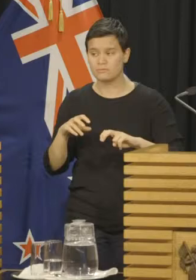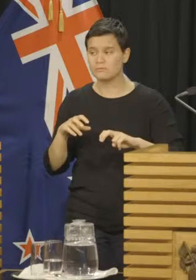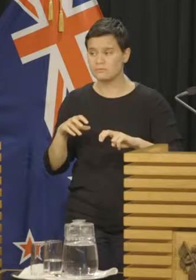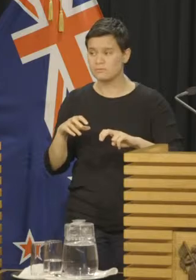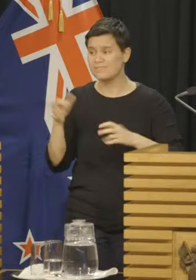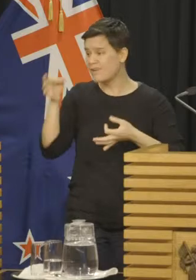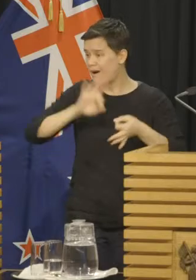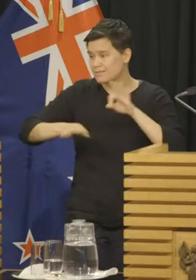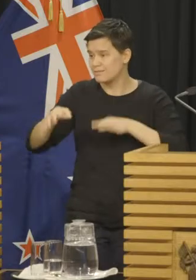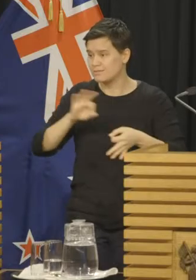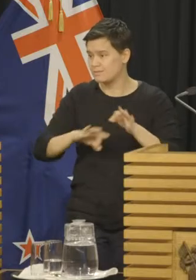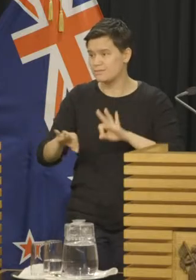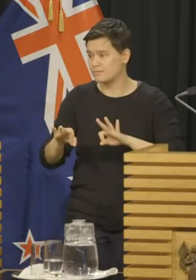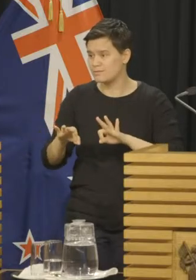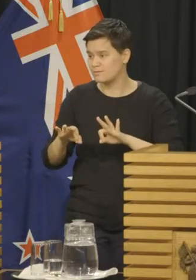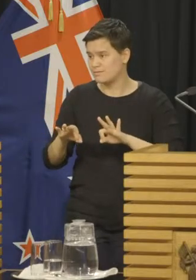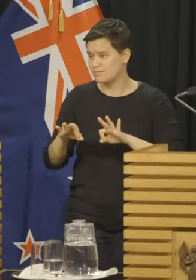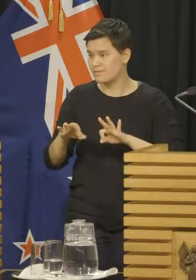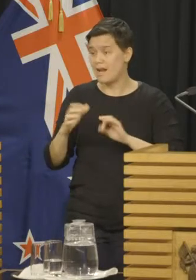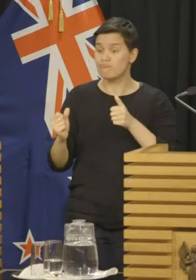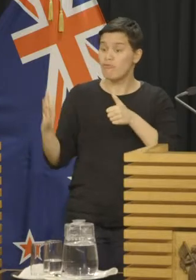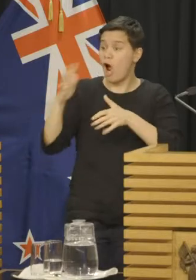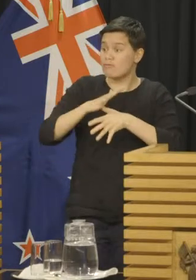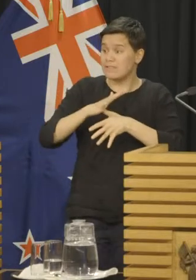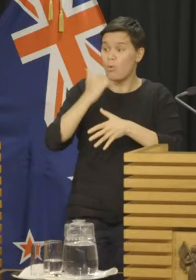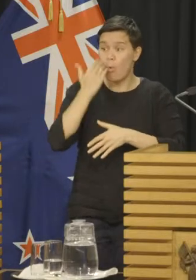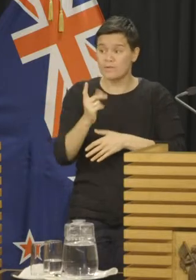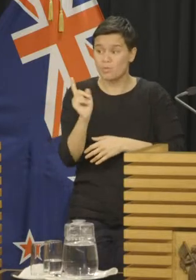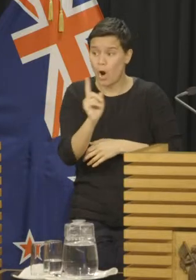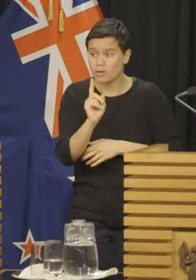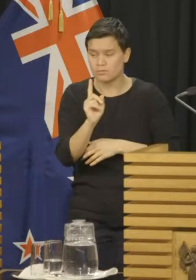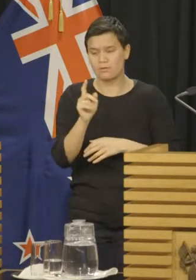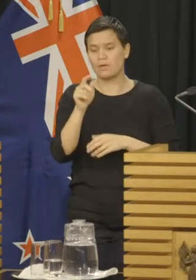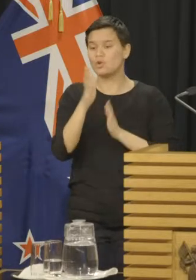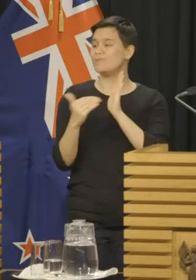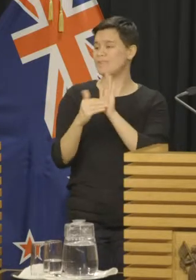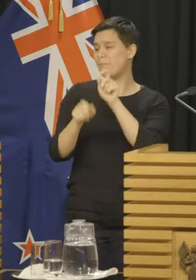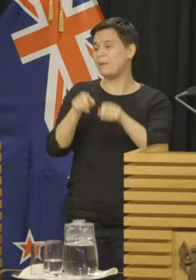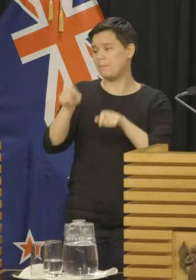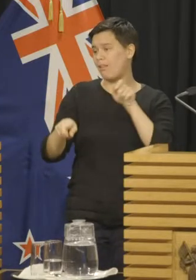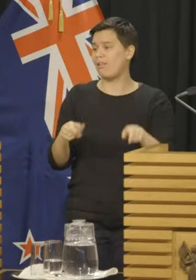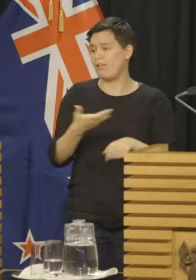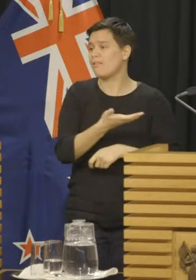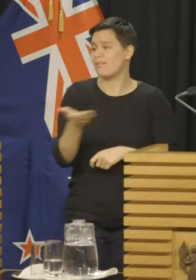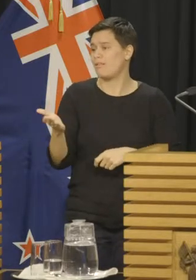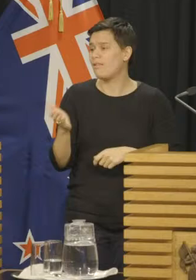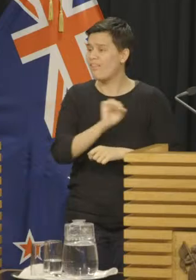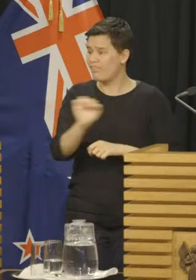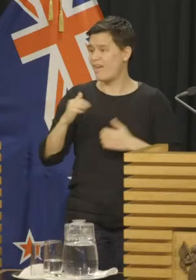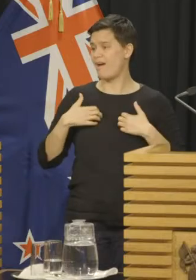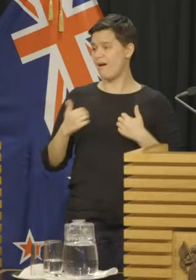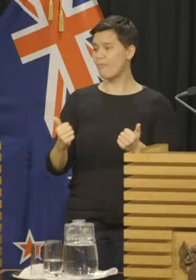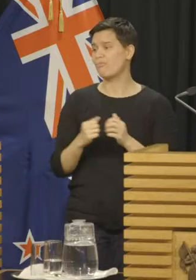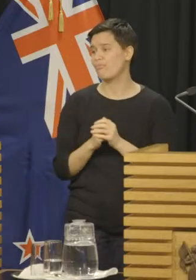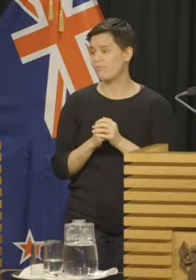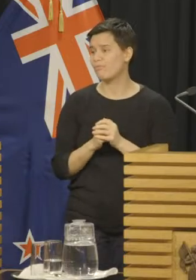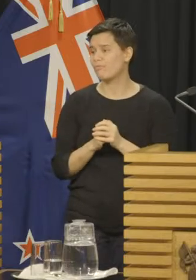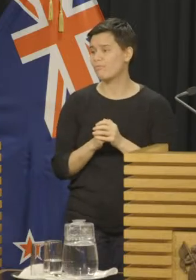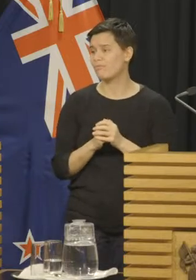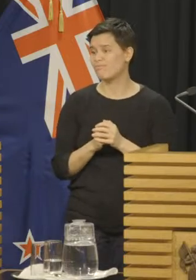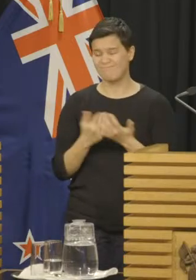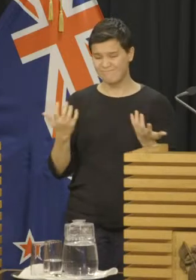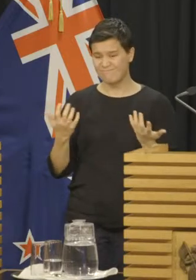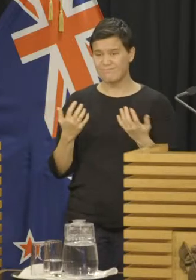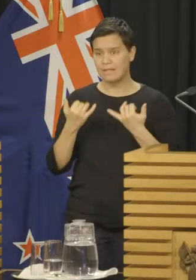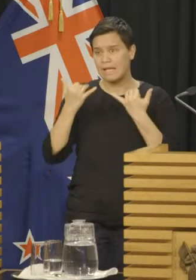in the best interests of looking after the health and well-being of New Zealanders. We live in an internet age and a social media age where conspiracy theories,